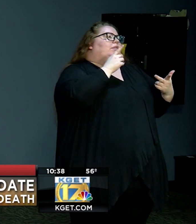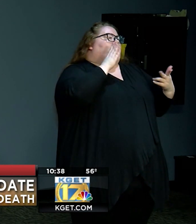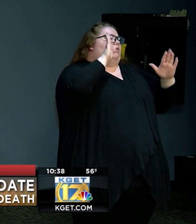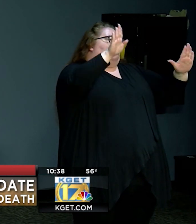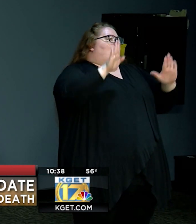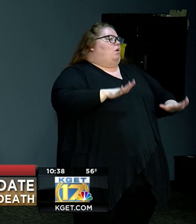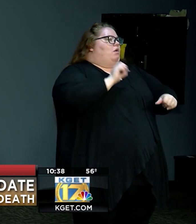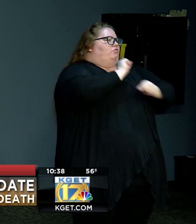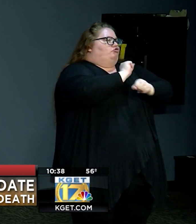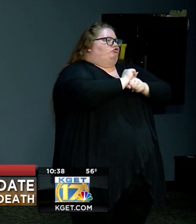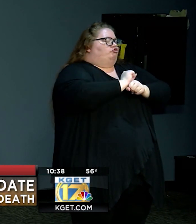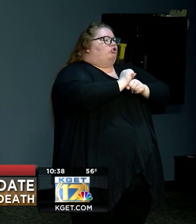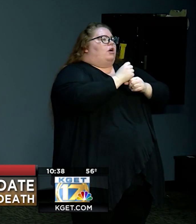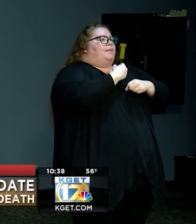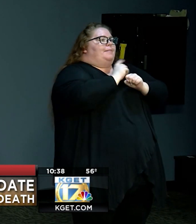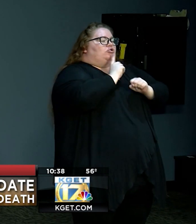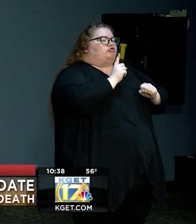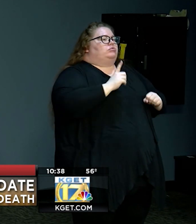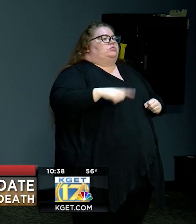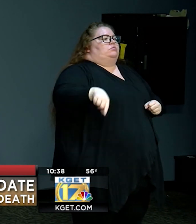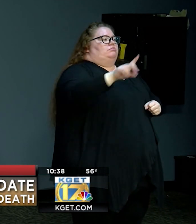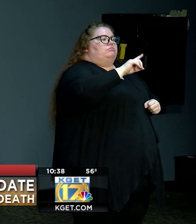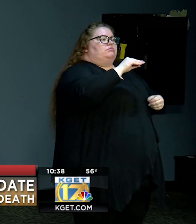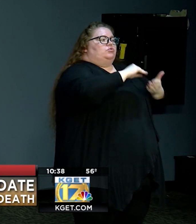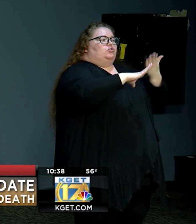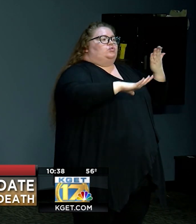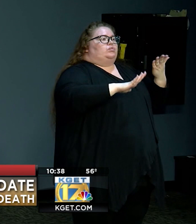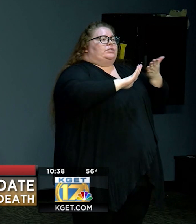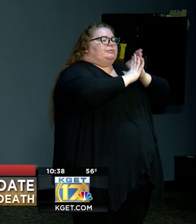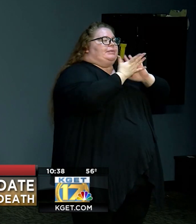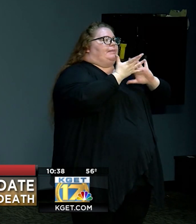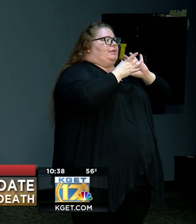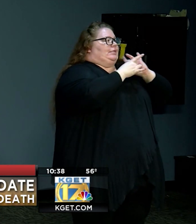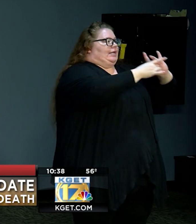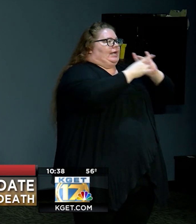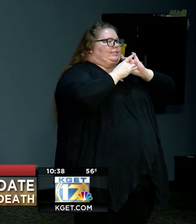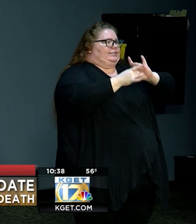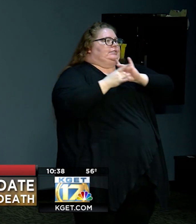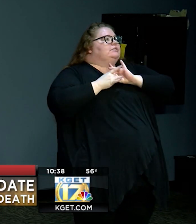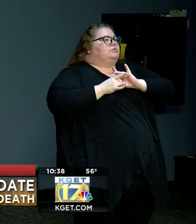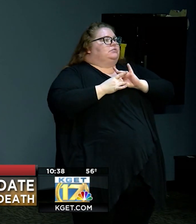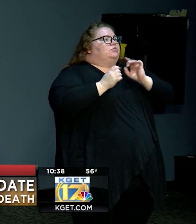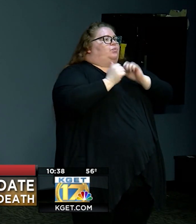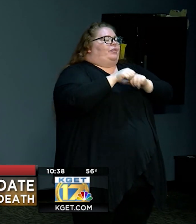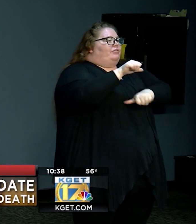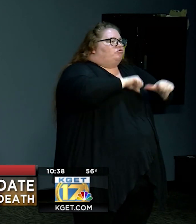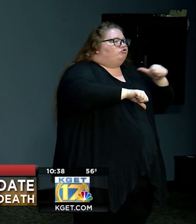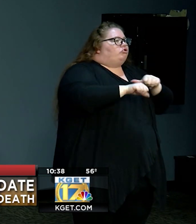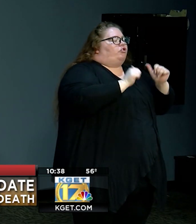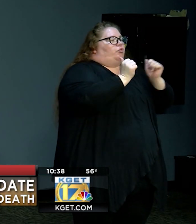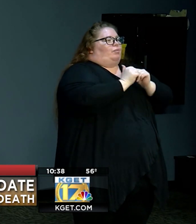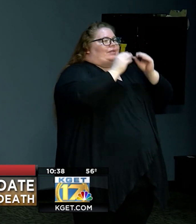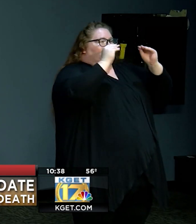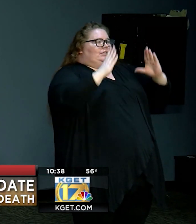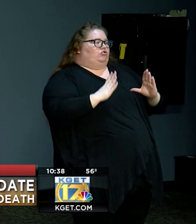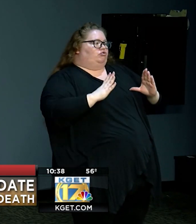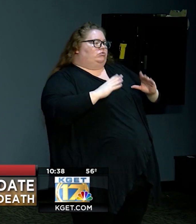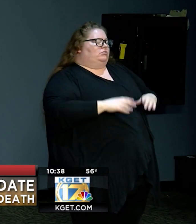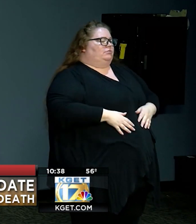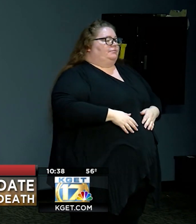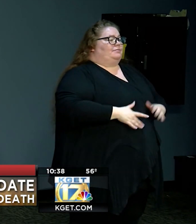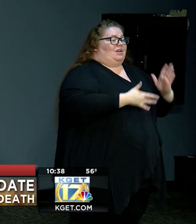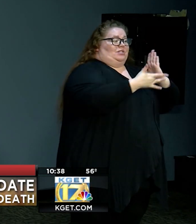ensuring that their students are receiving connection with one another and their teachers. In terms of